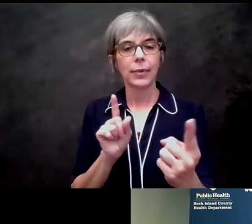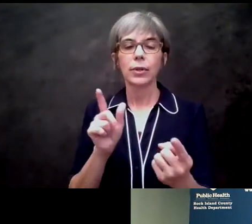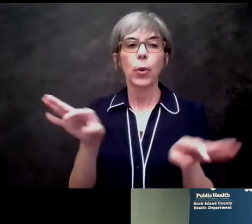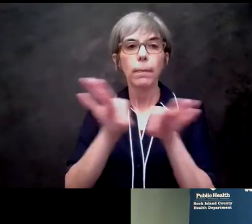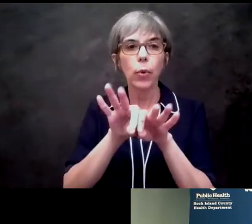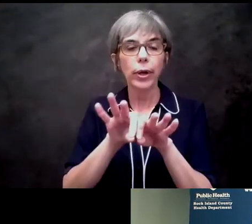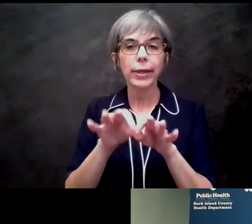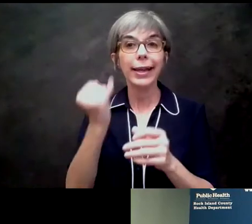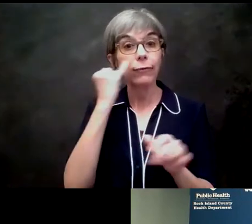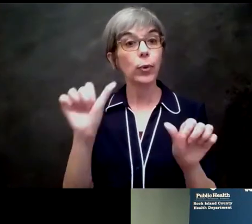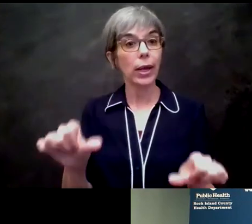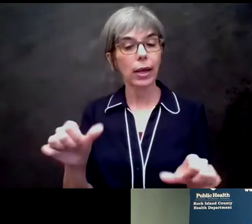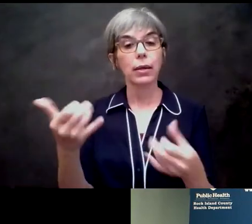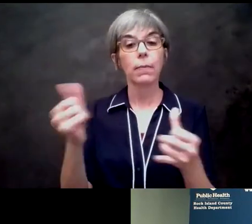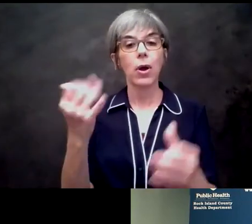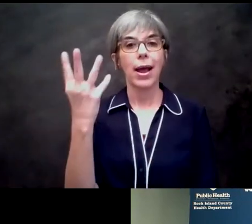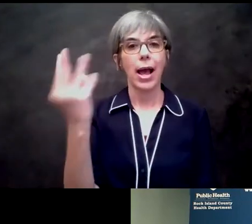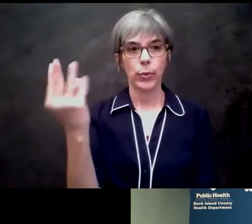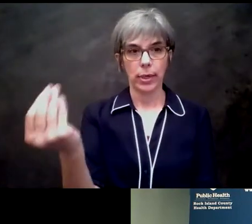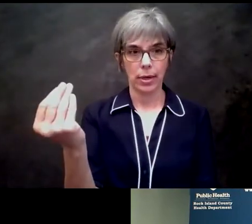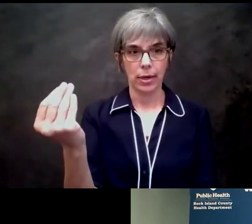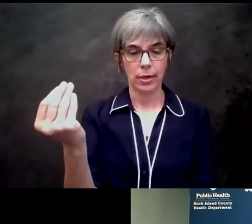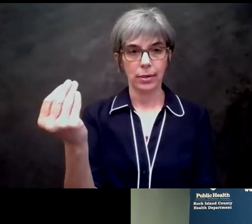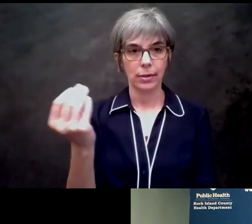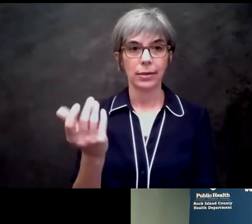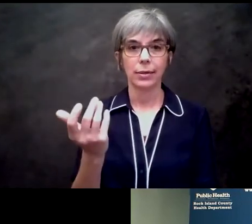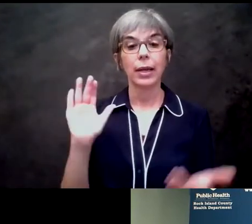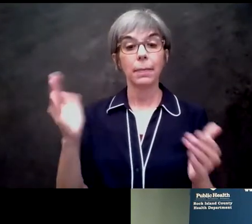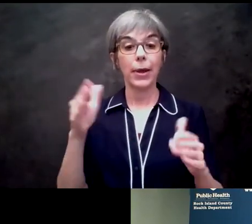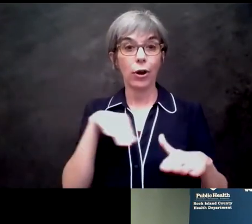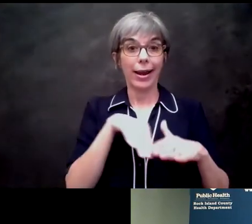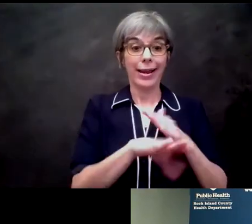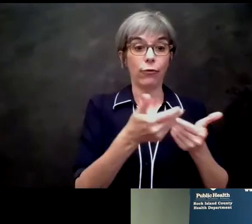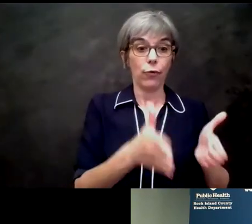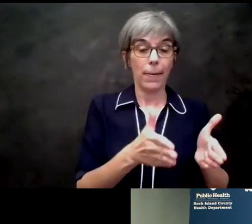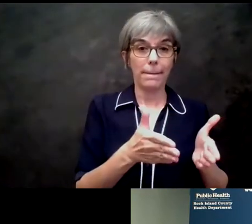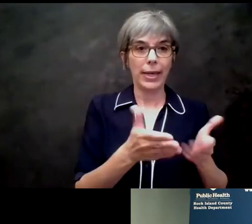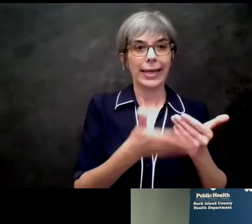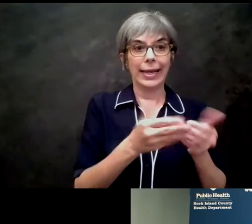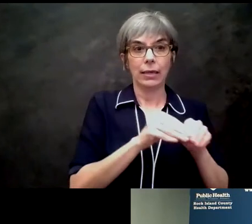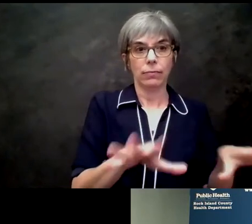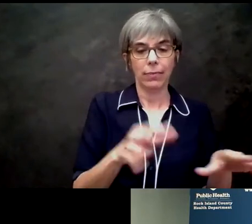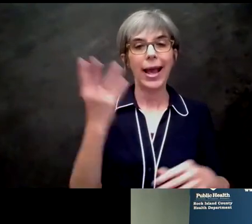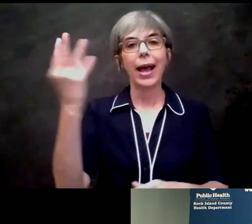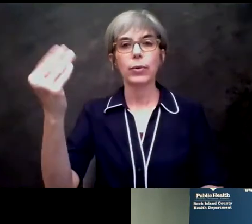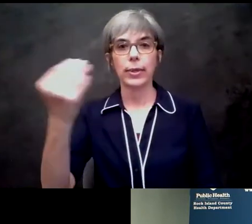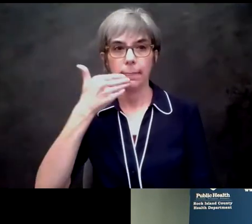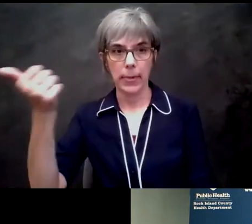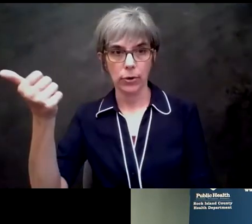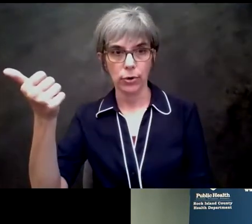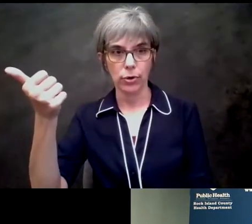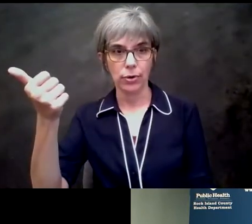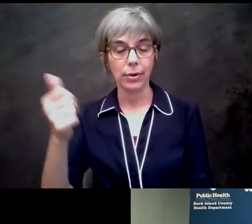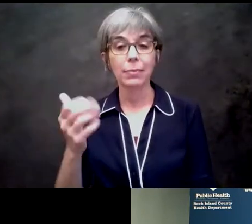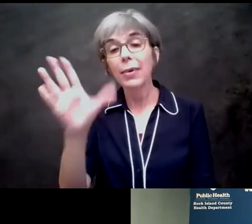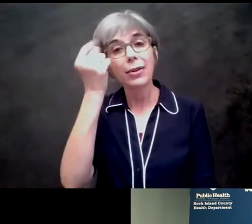It's been shown that transmission outside is much less likely than inside for obvious reasons. Don't go if you're